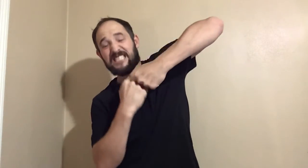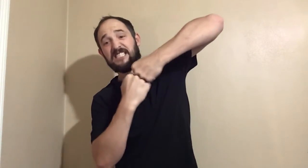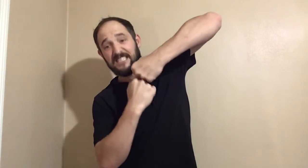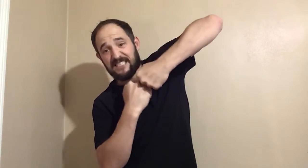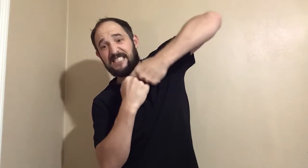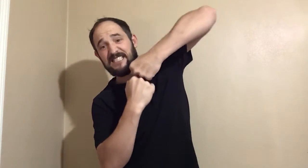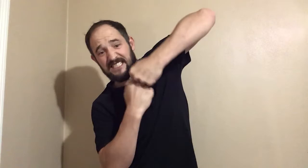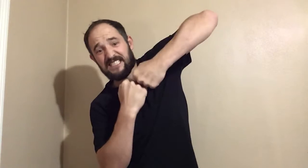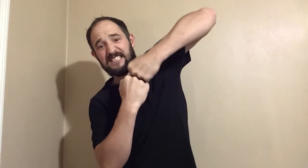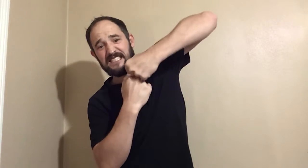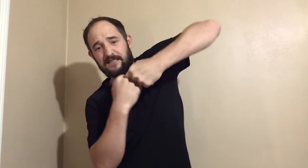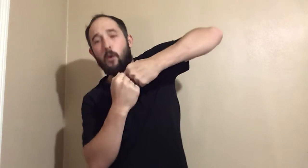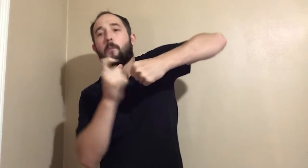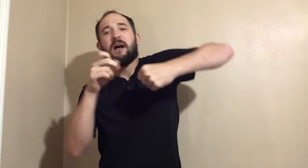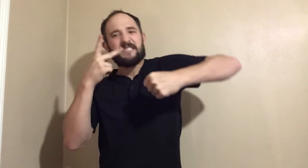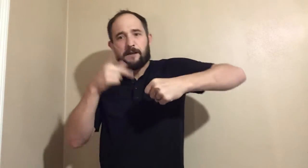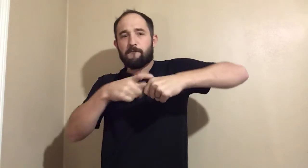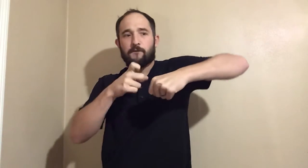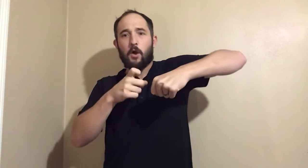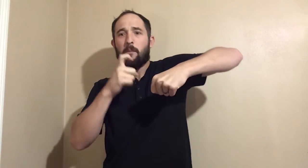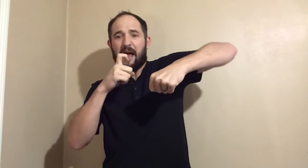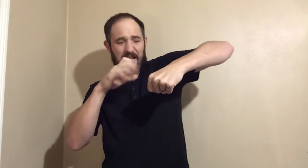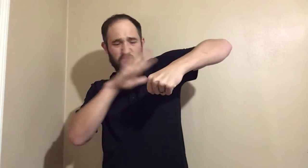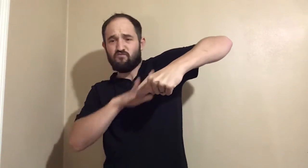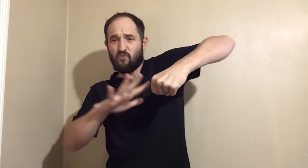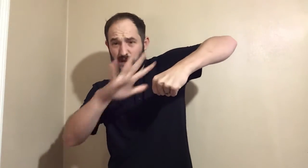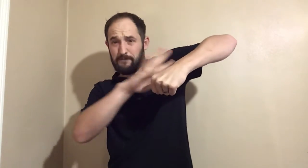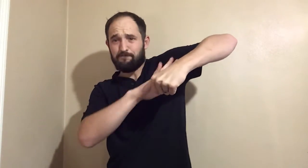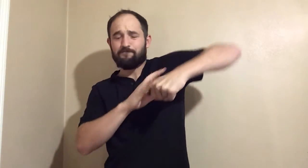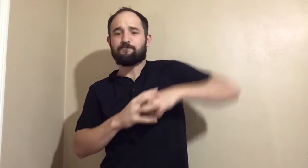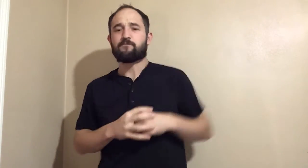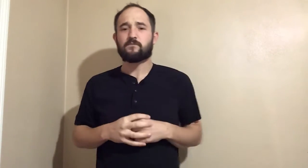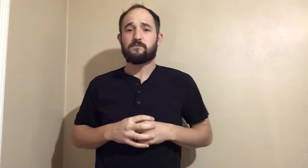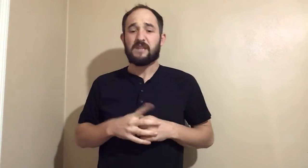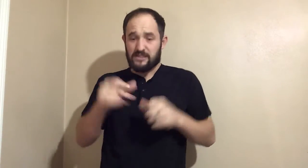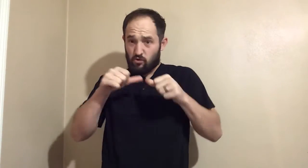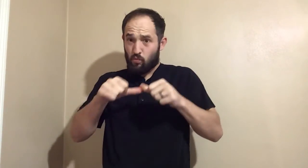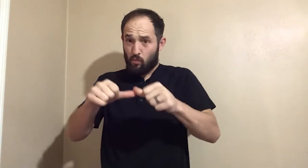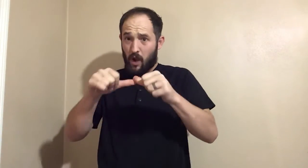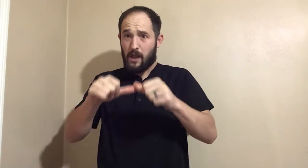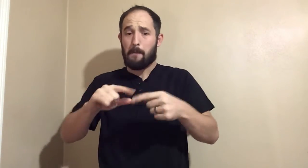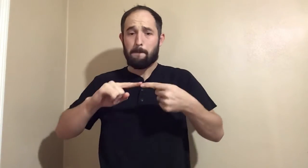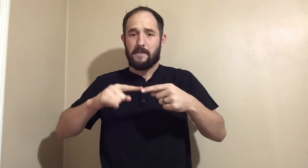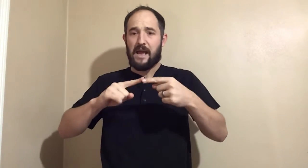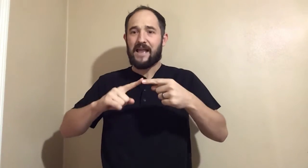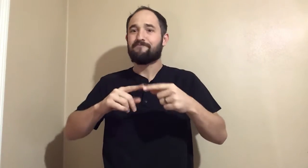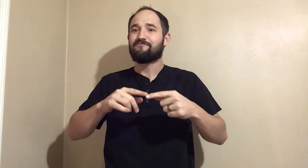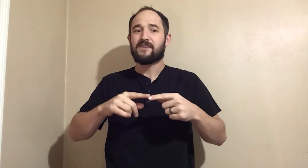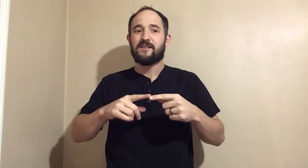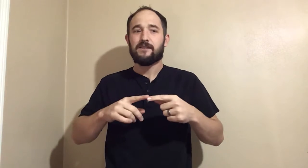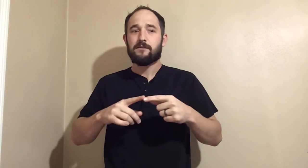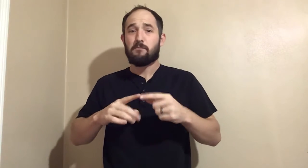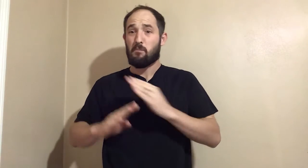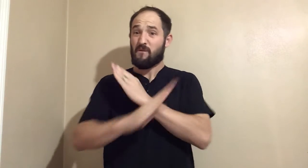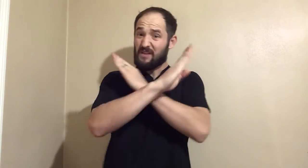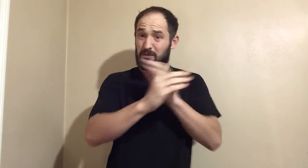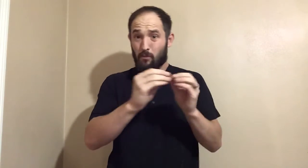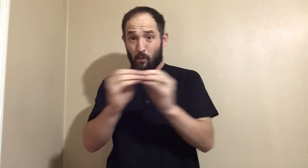by an x-ray. It leads to chronic pain and mobility problems, obviously.